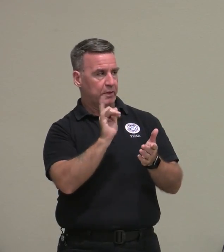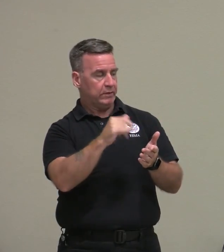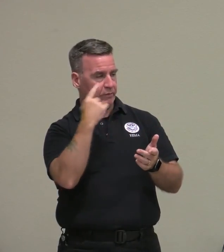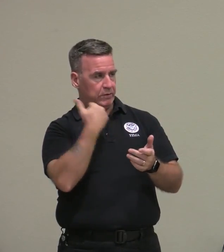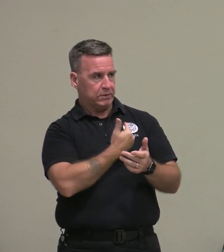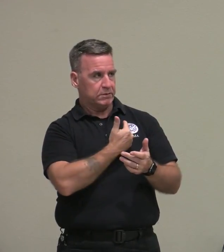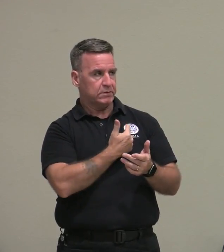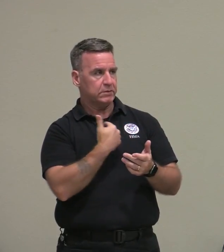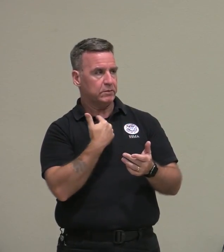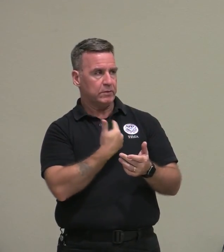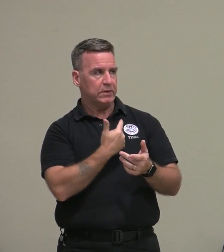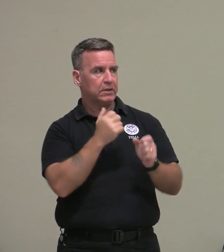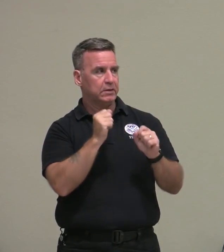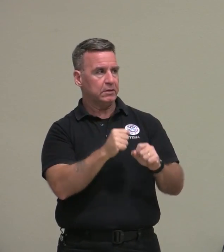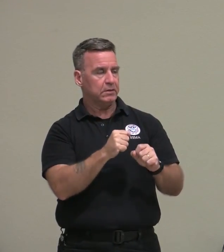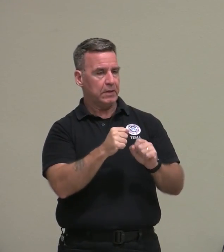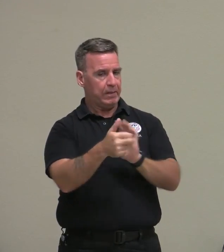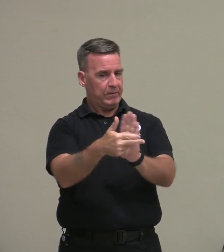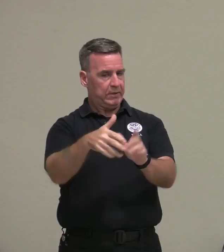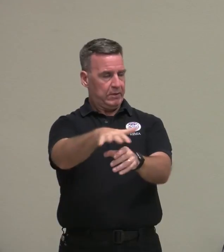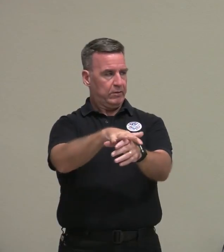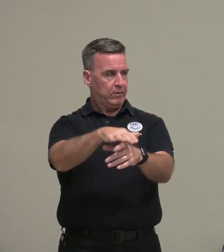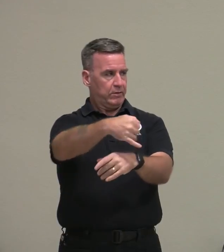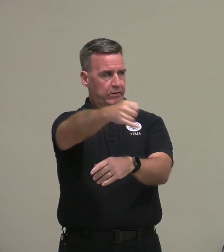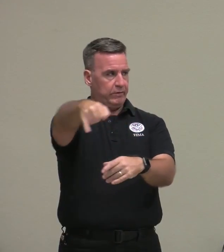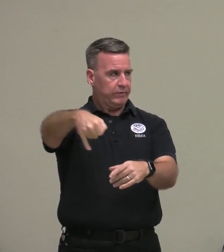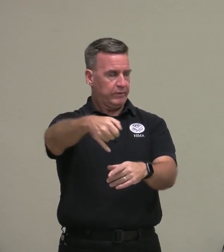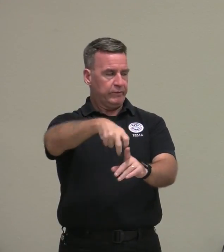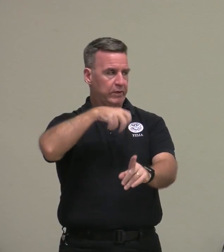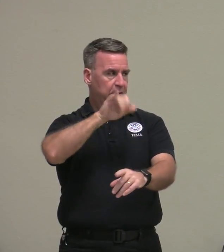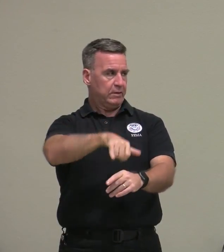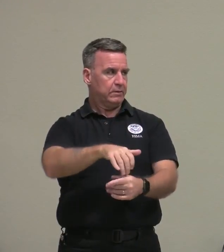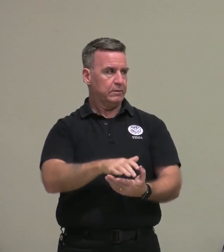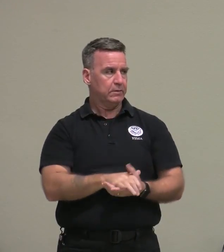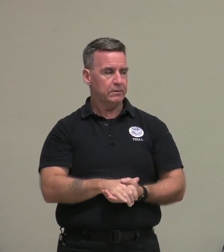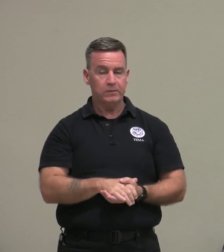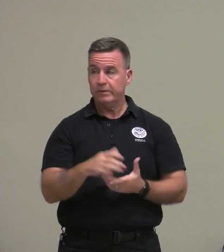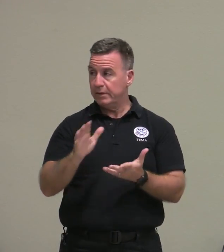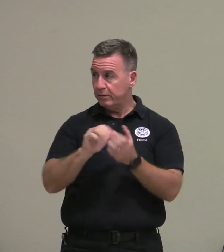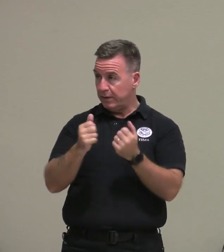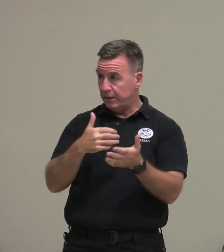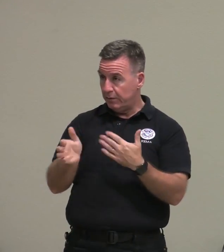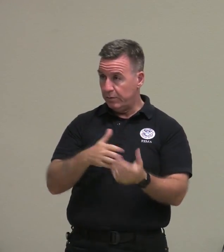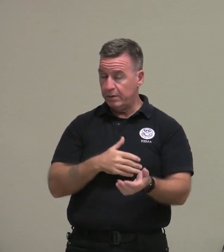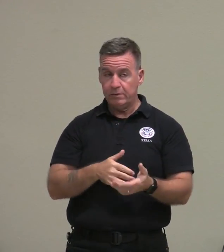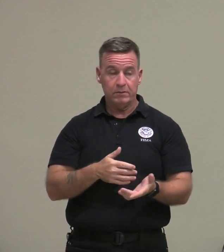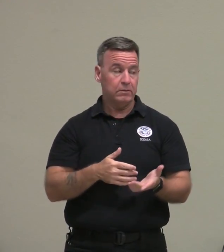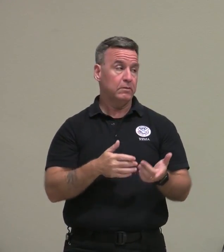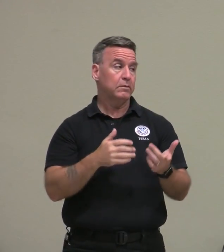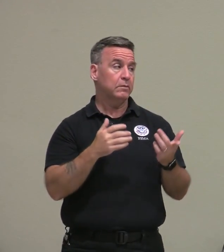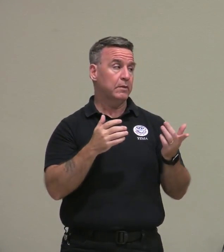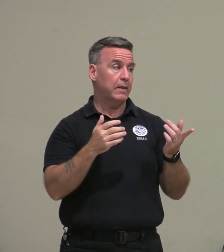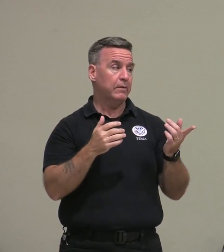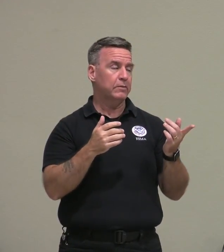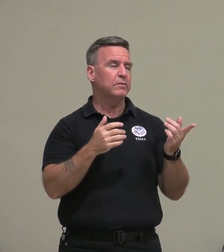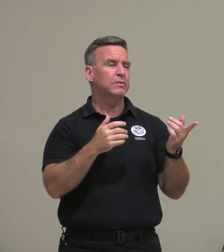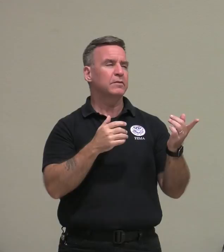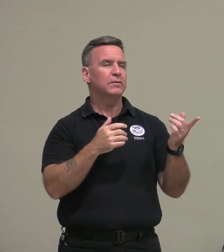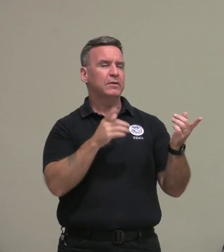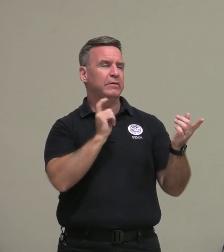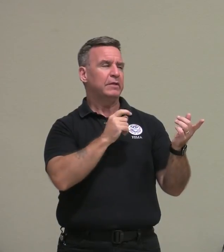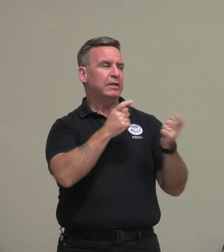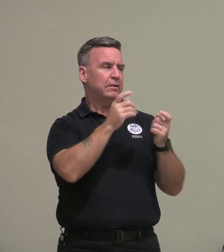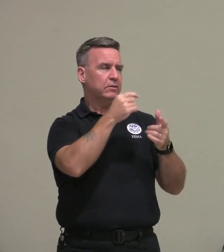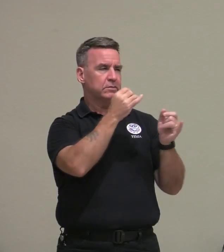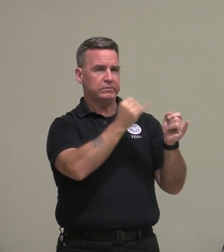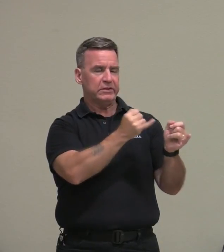for us so that we can mark that area off and avoid that area. We can, we can, we'll have to